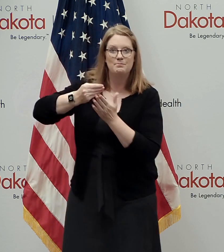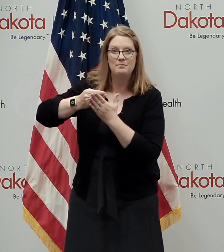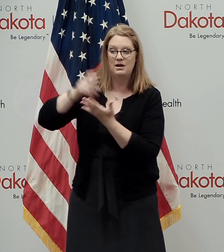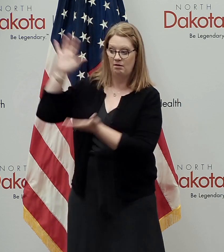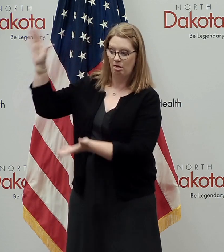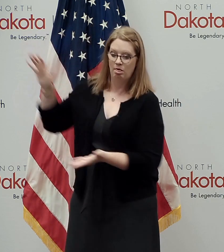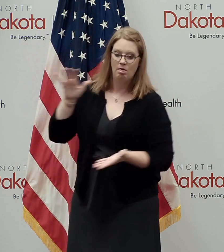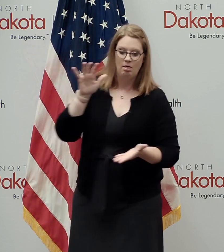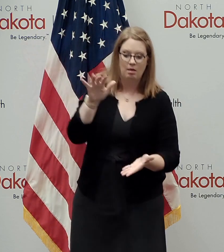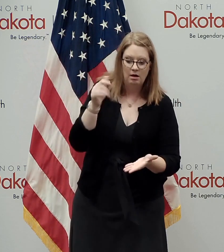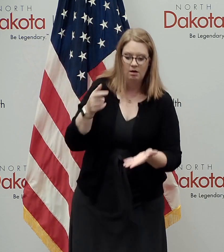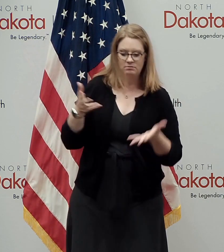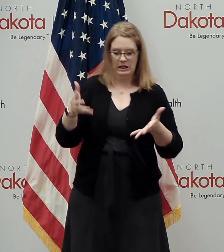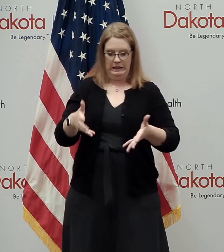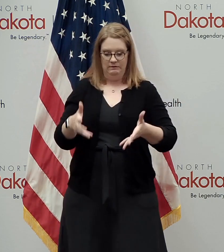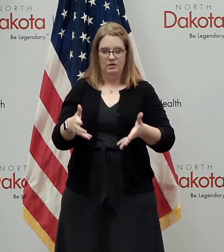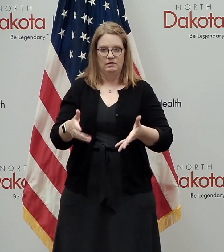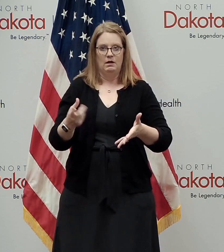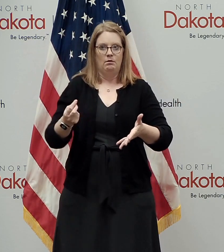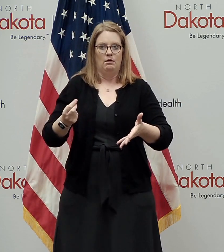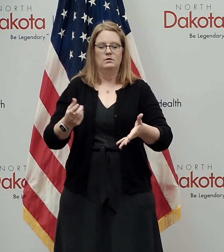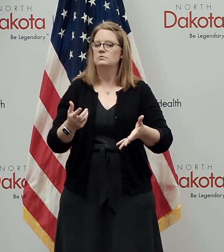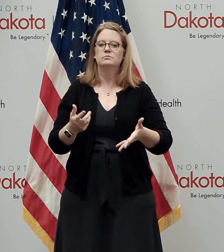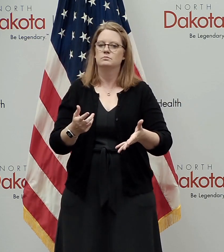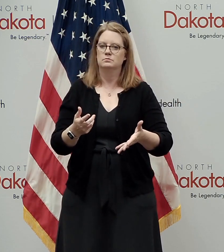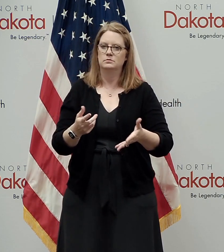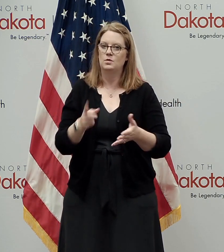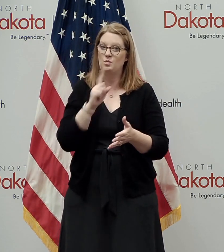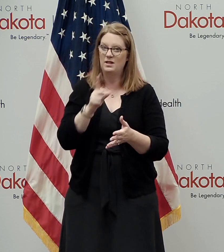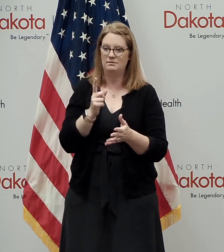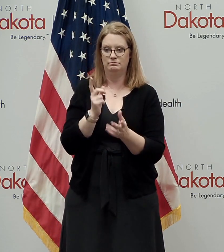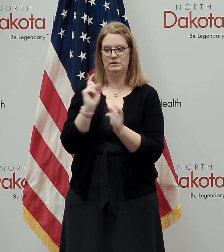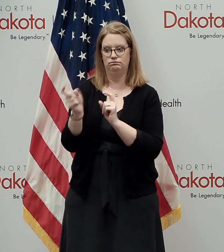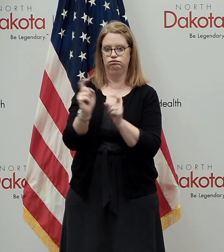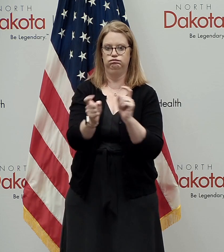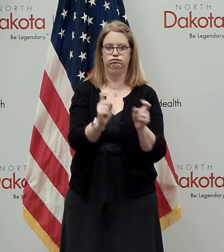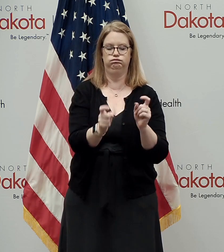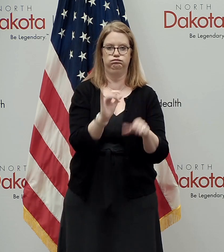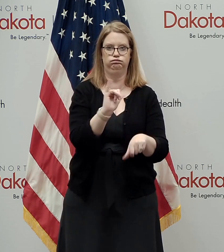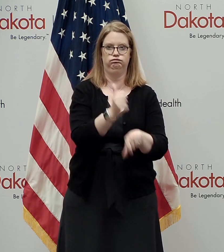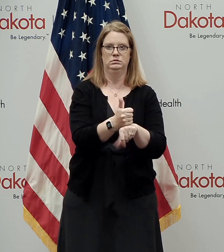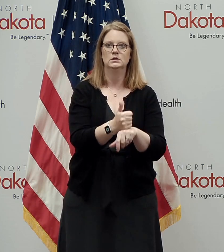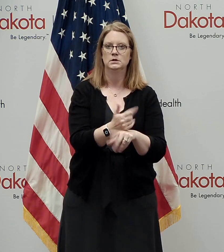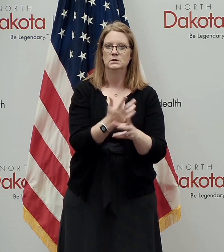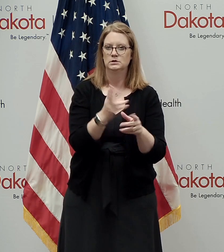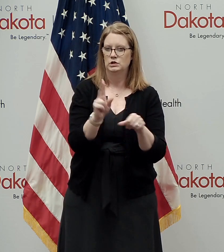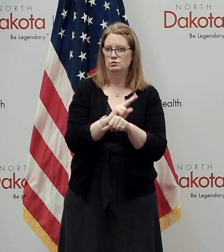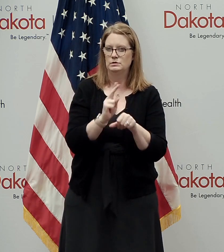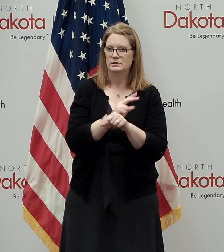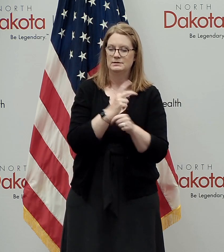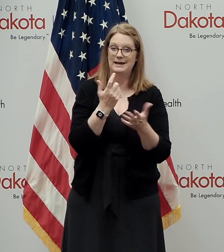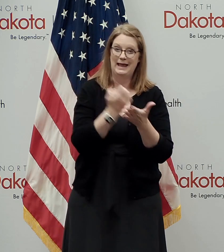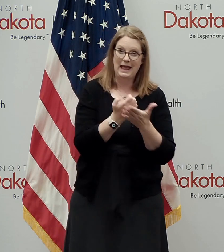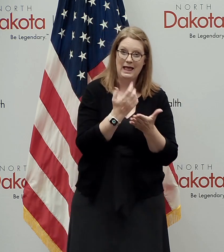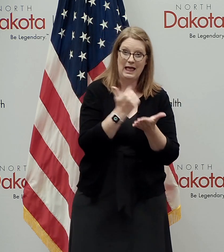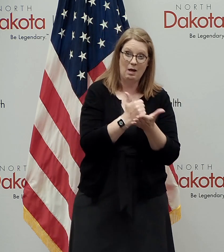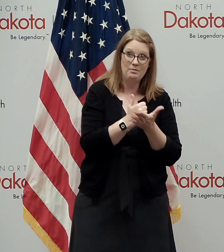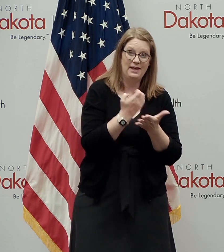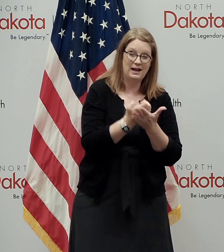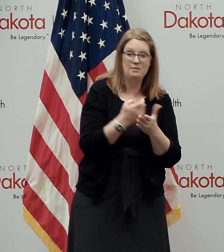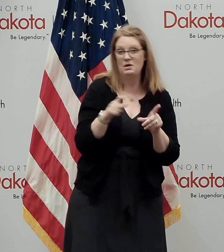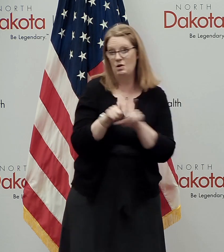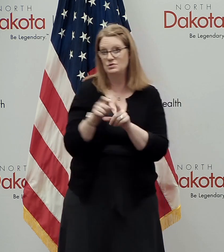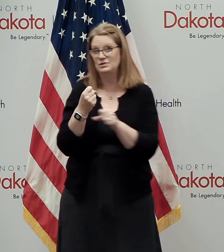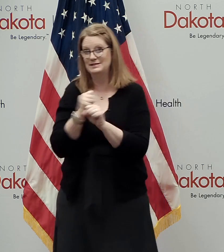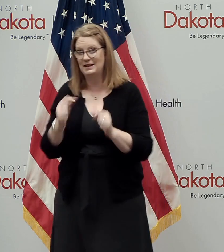spent quickly to help revive the economy and to help save lives. Yesterday, the meeting of the Emergency